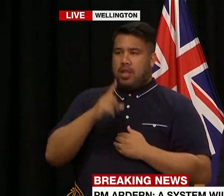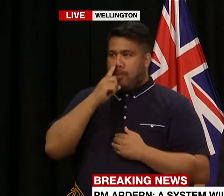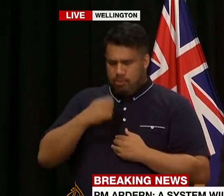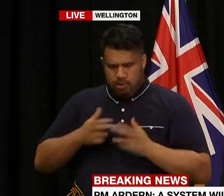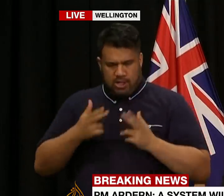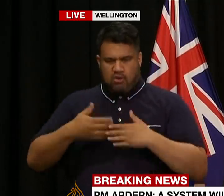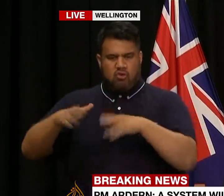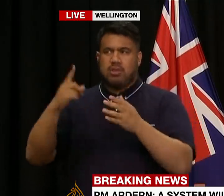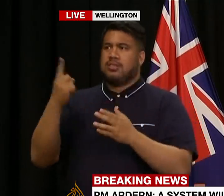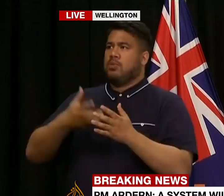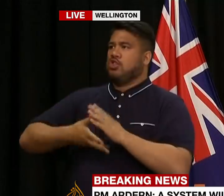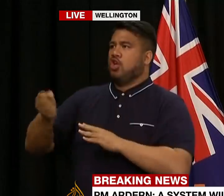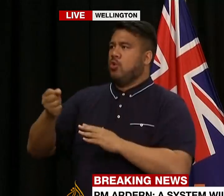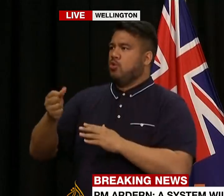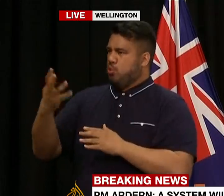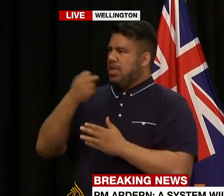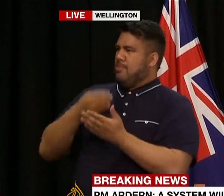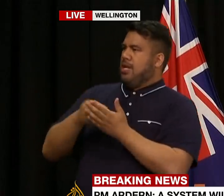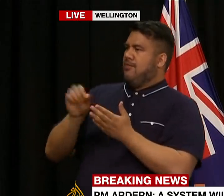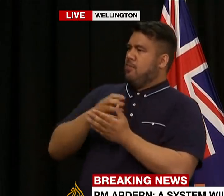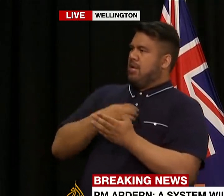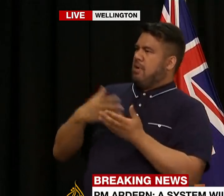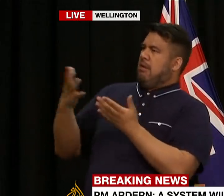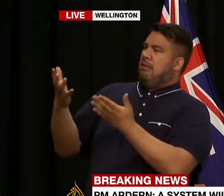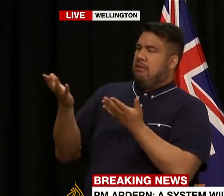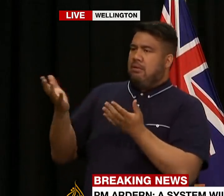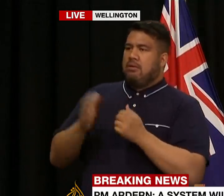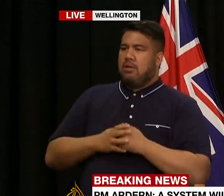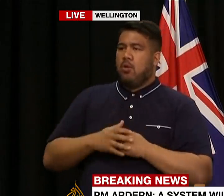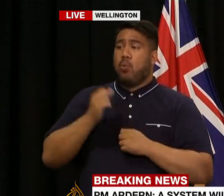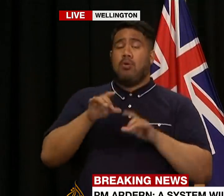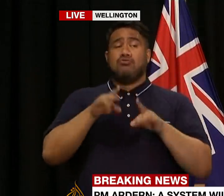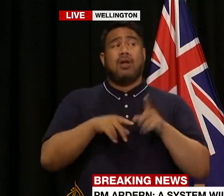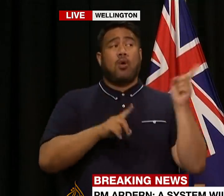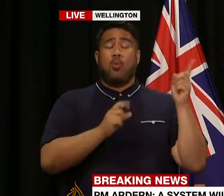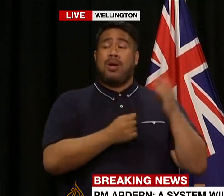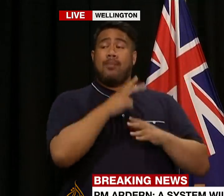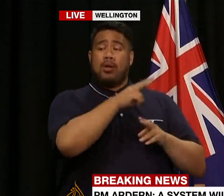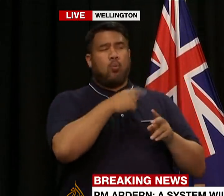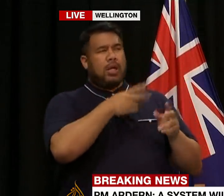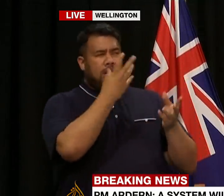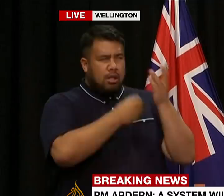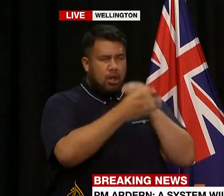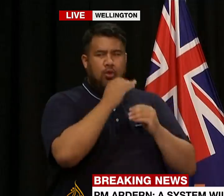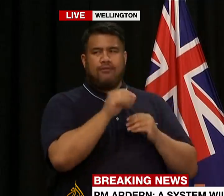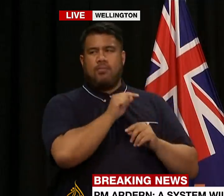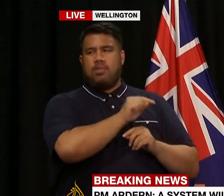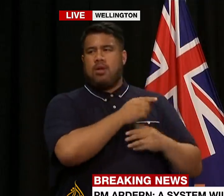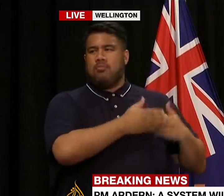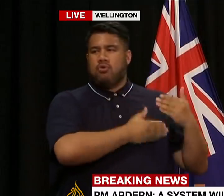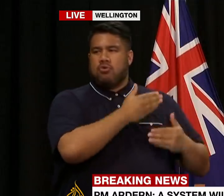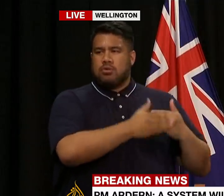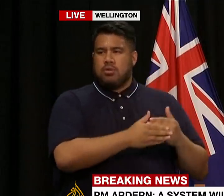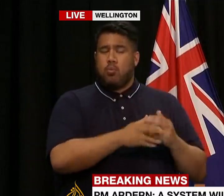Yeah, look, of course we're looking across at the experience of Australia and trying to learn from the process that they've gone through. What we hope with